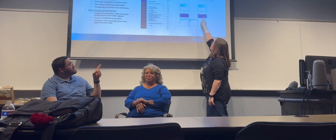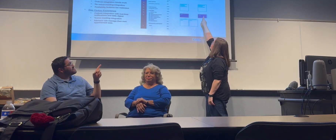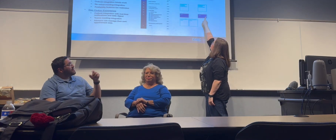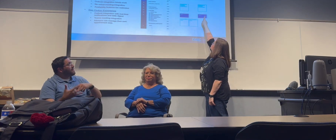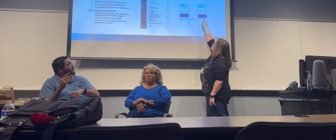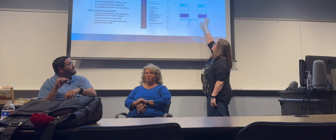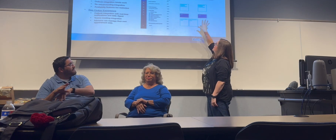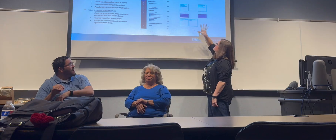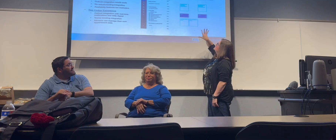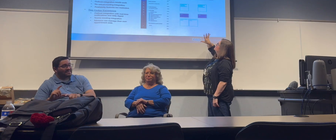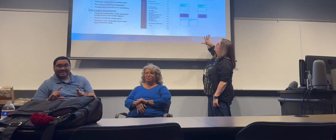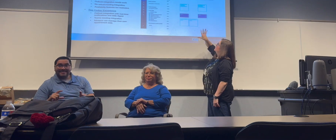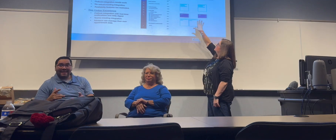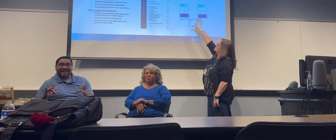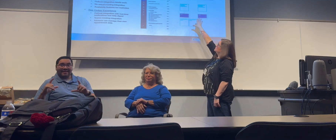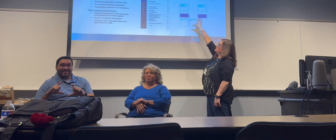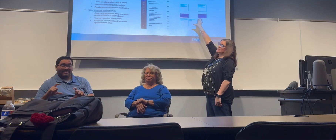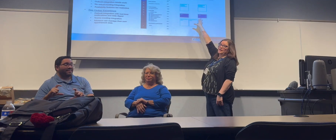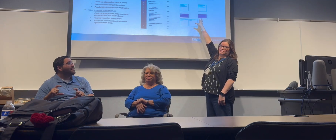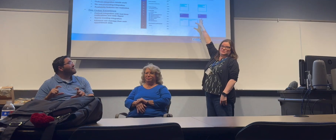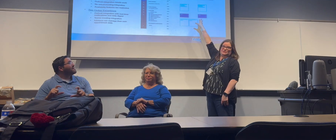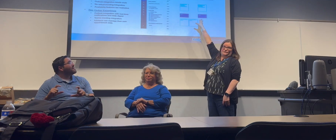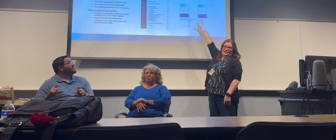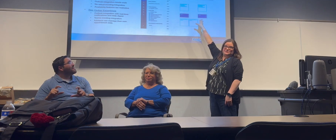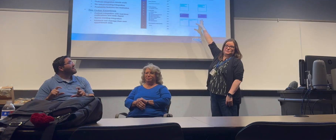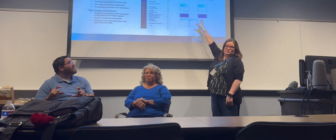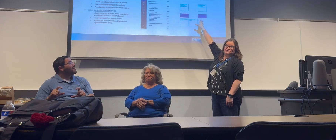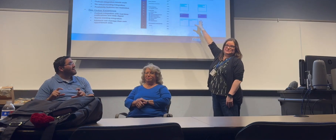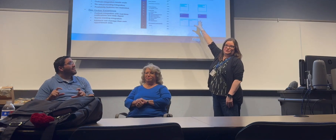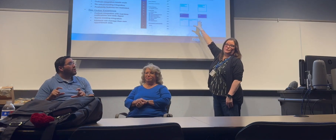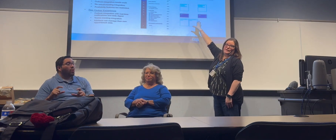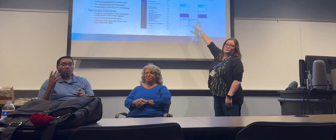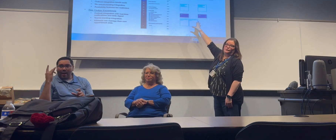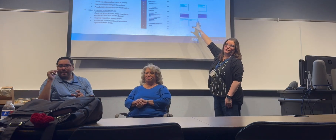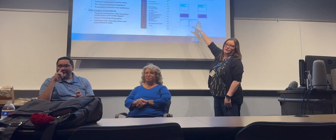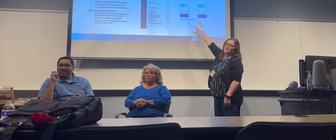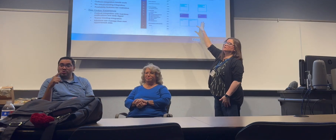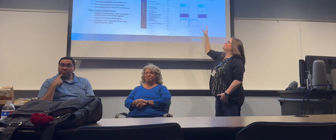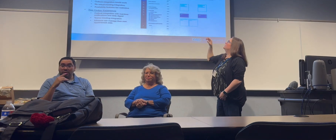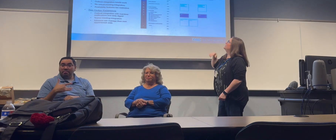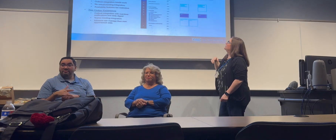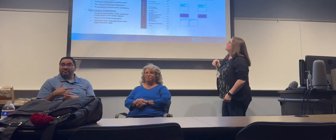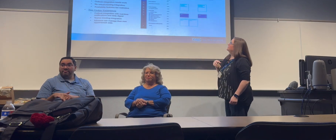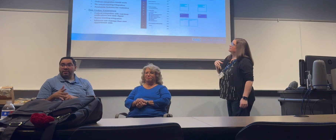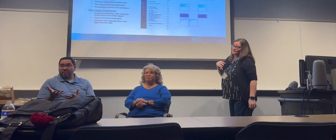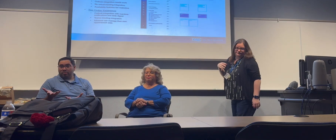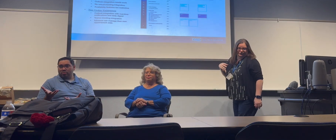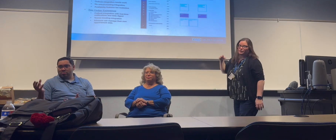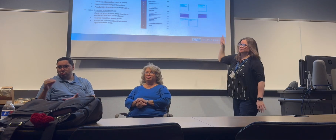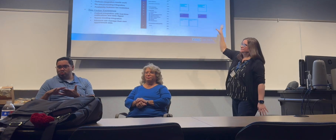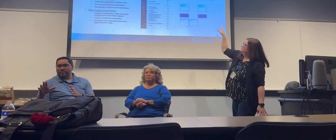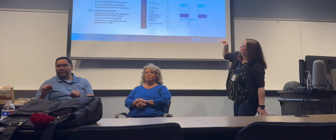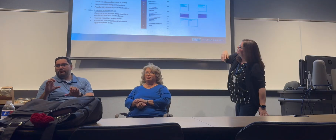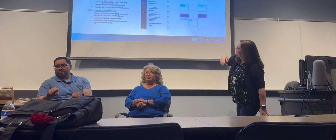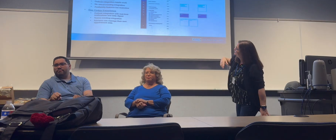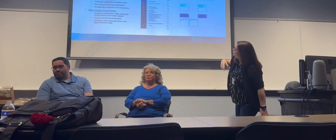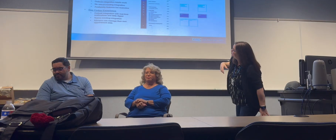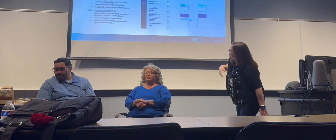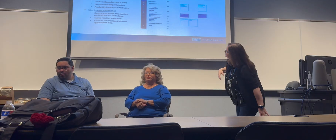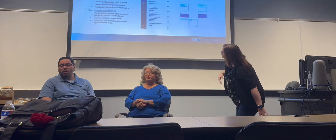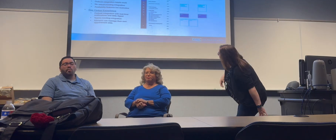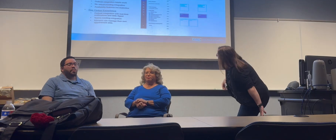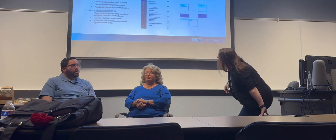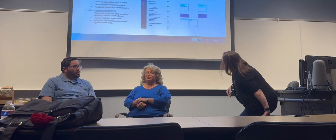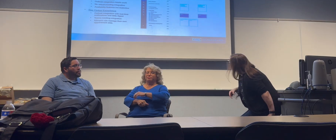slot, that is where a student can actually advise because you said you're available for it. Or make an